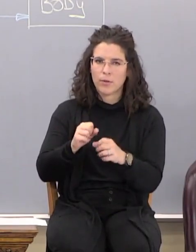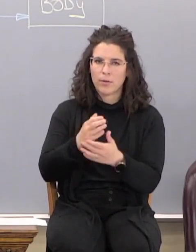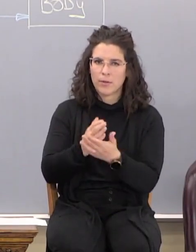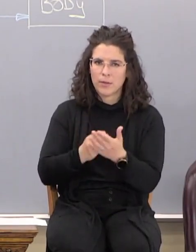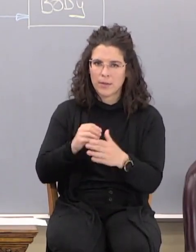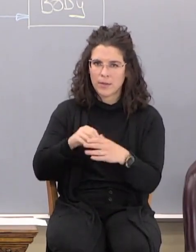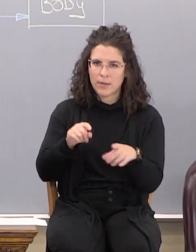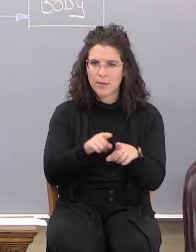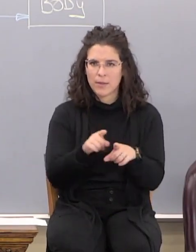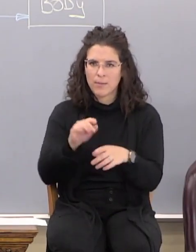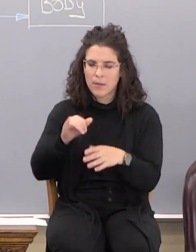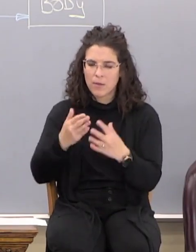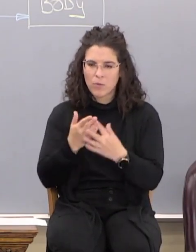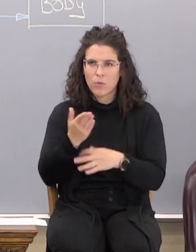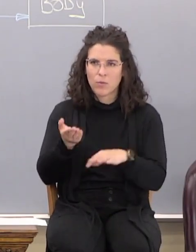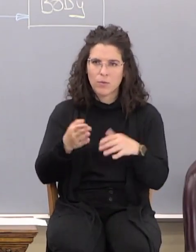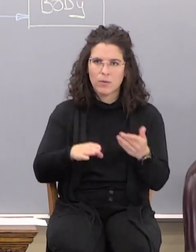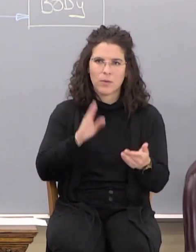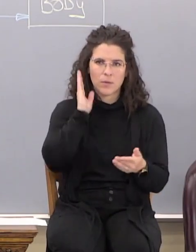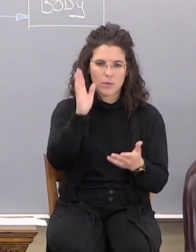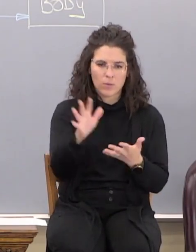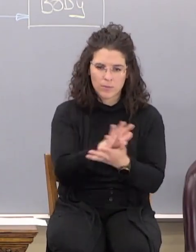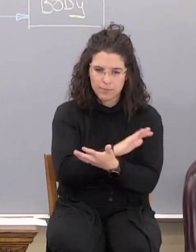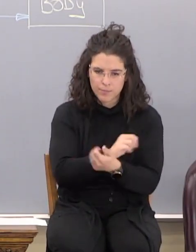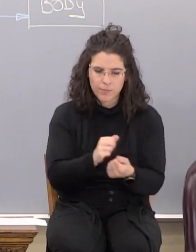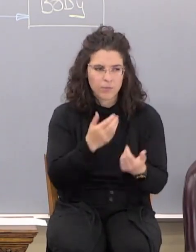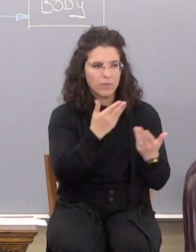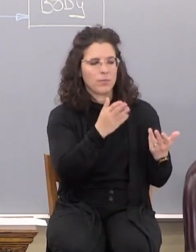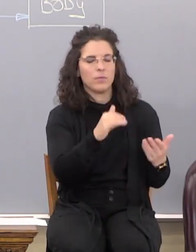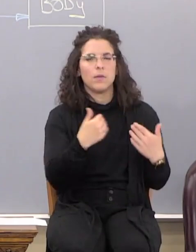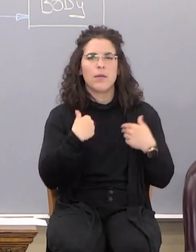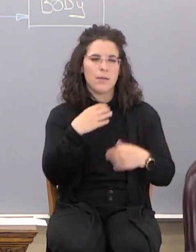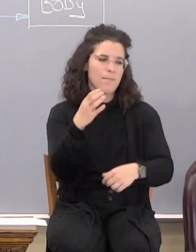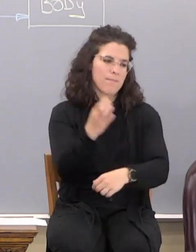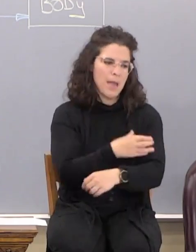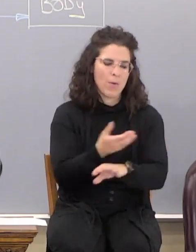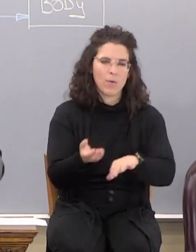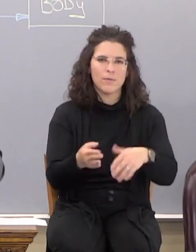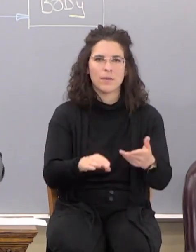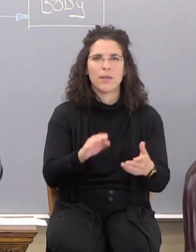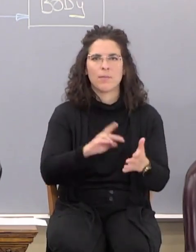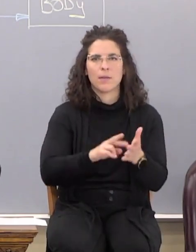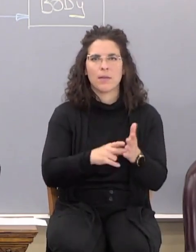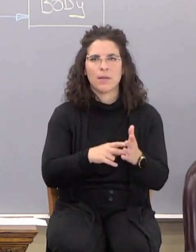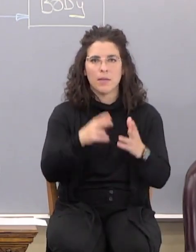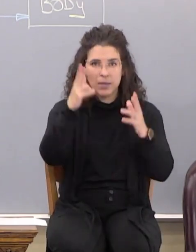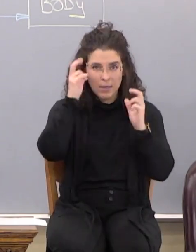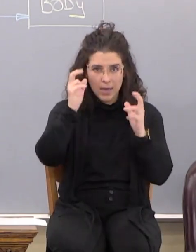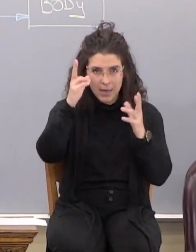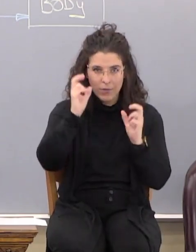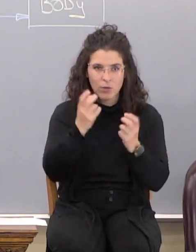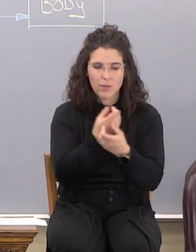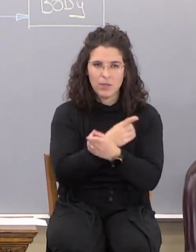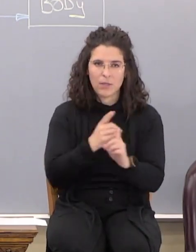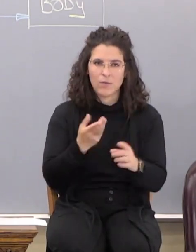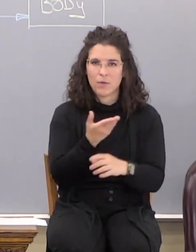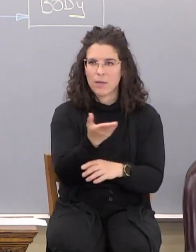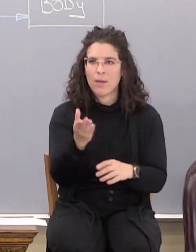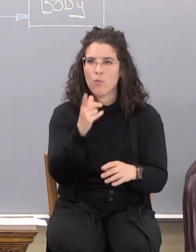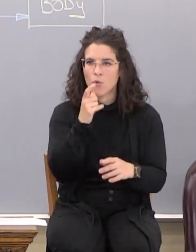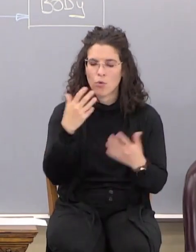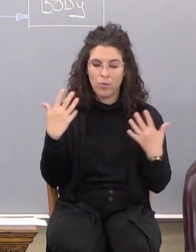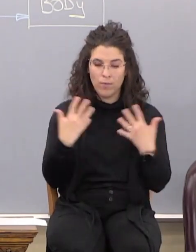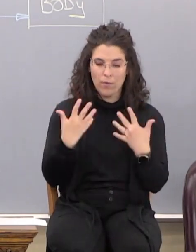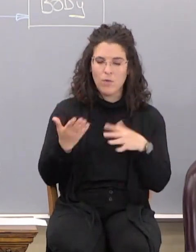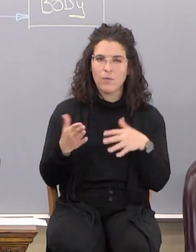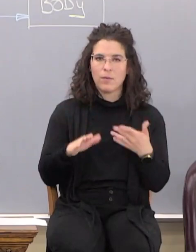through death he might destroy him that had the power of death, that is the devil, and deliver them who through fear of death